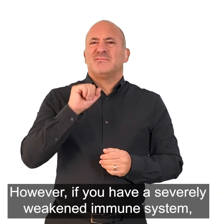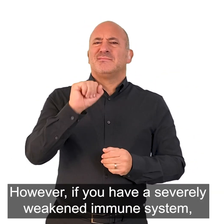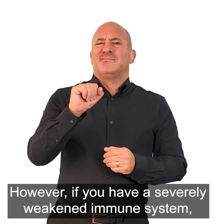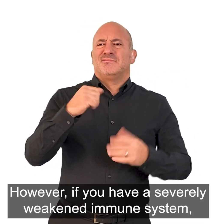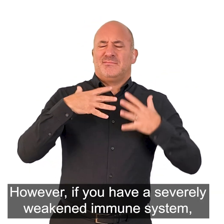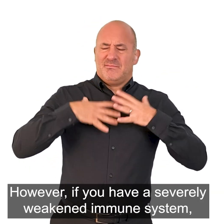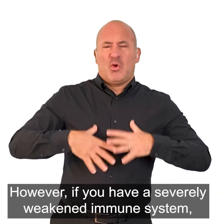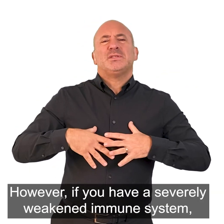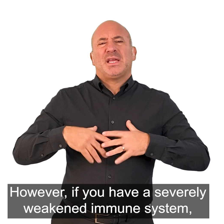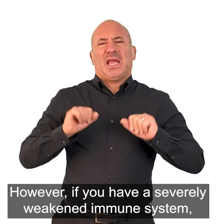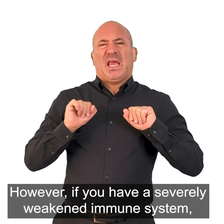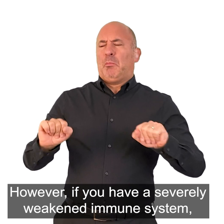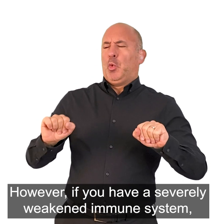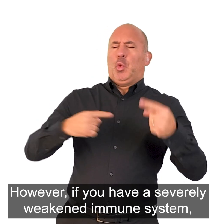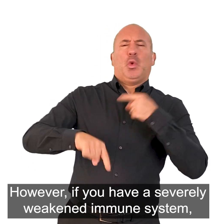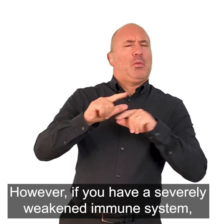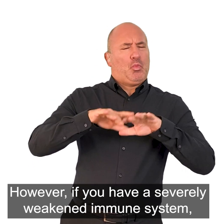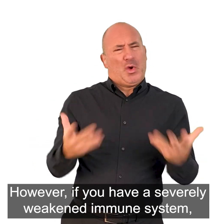However, if you have a severely weakened immune system,